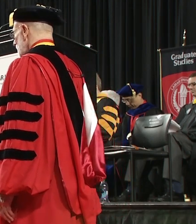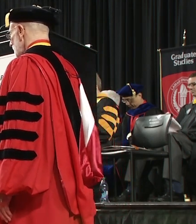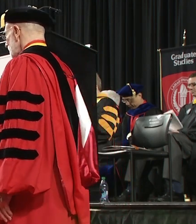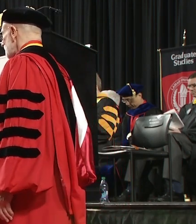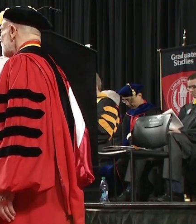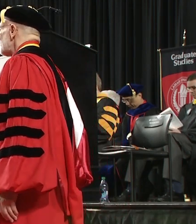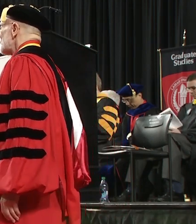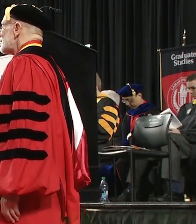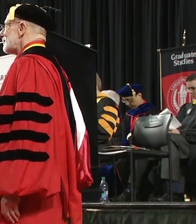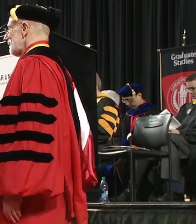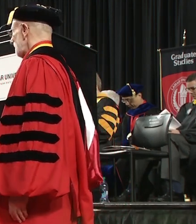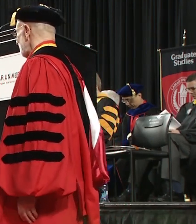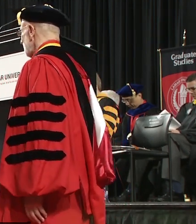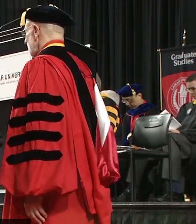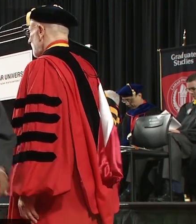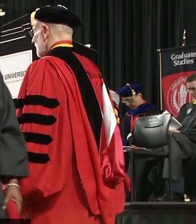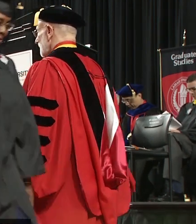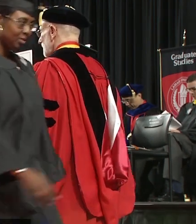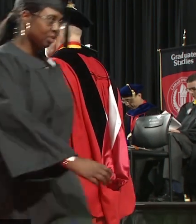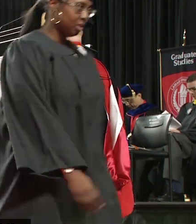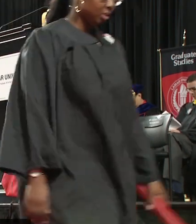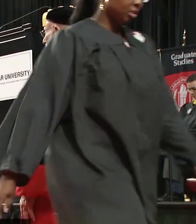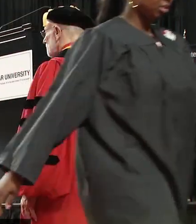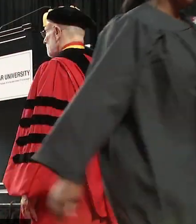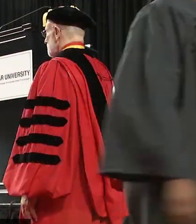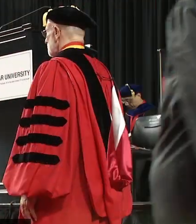Joseph Kevin Jones, Jr.